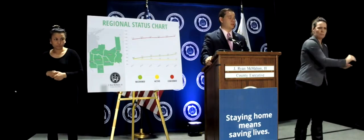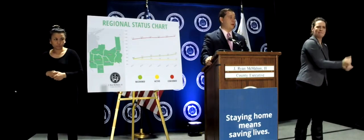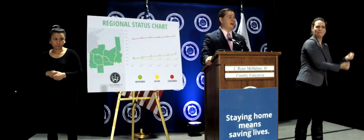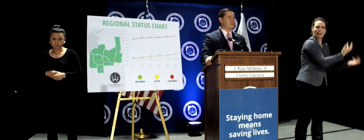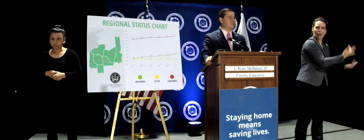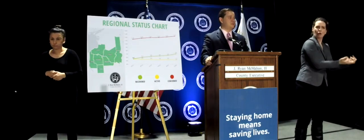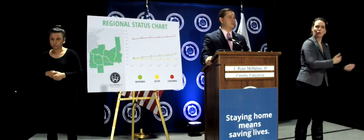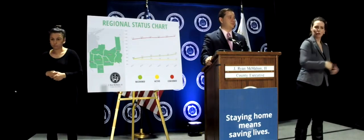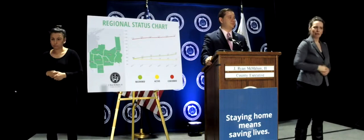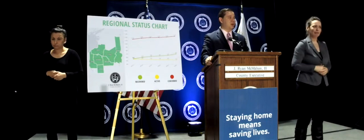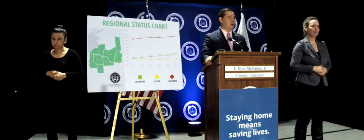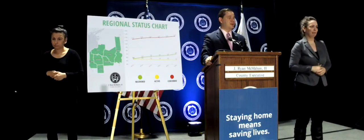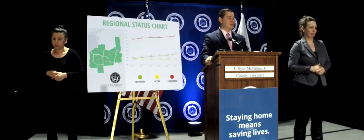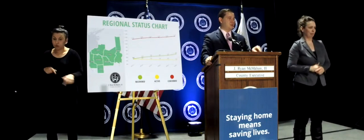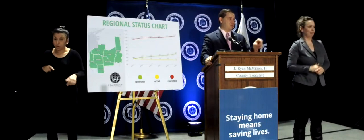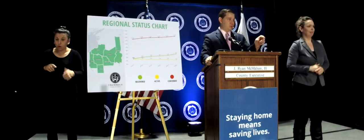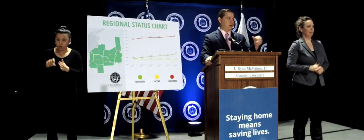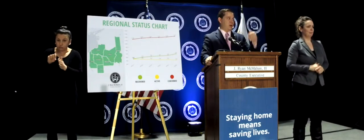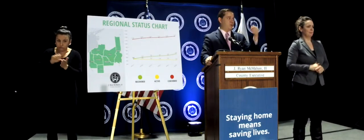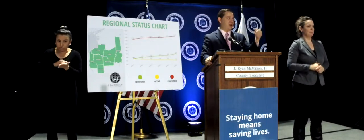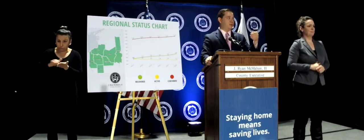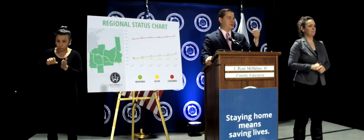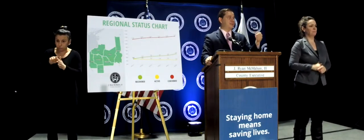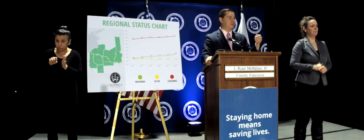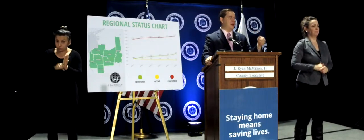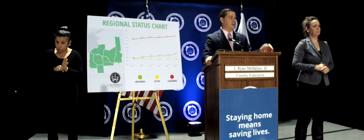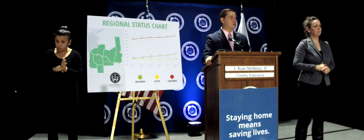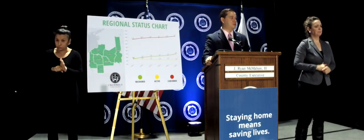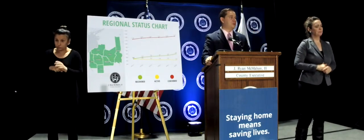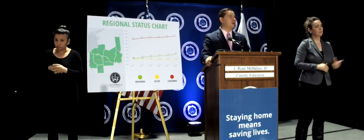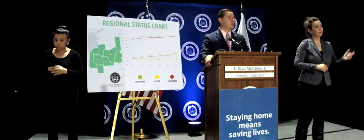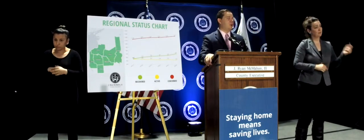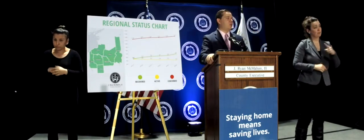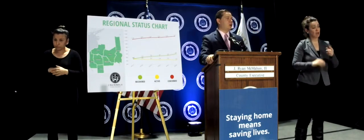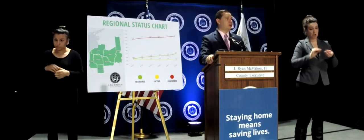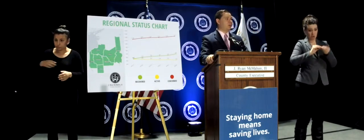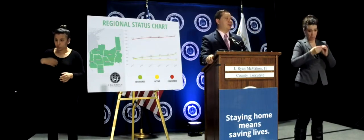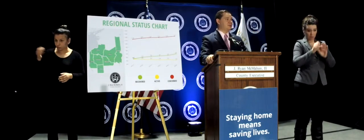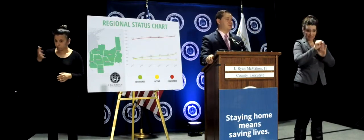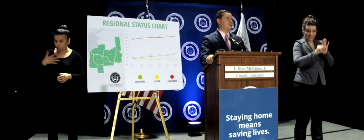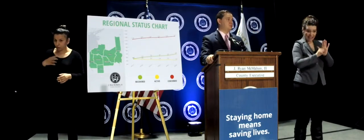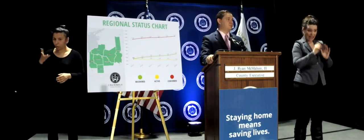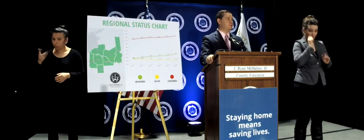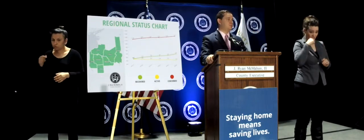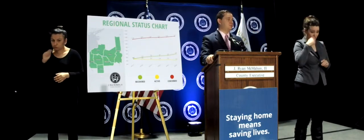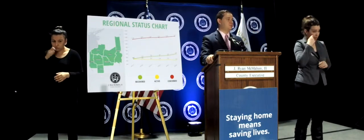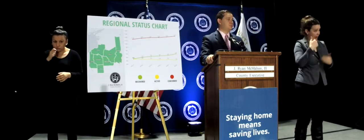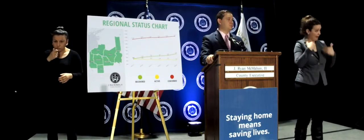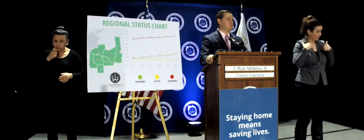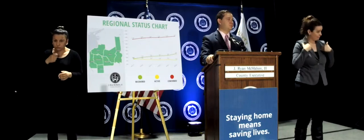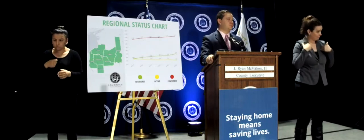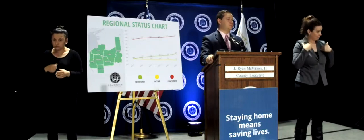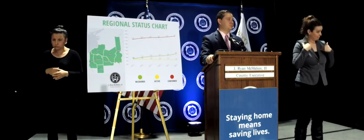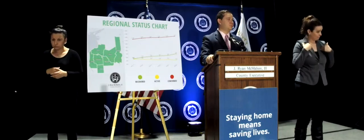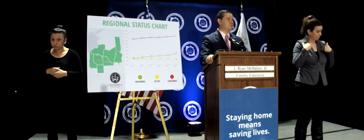We're going to get the positives. We got to probably wait a little bit to get the negatives, but we'll get the positives.